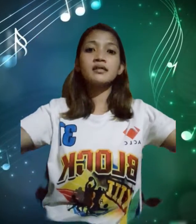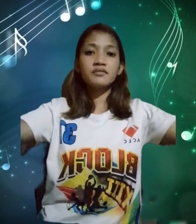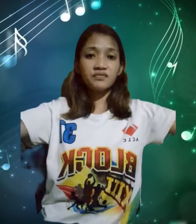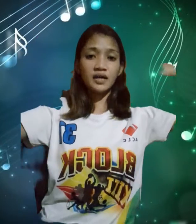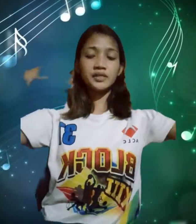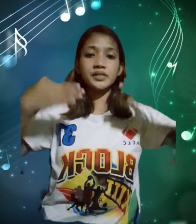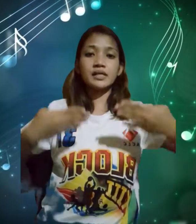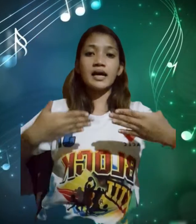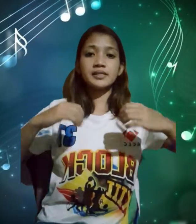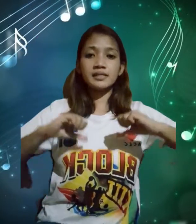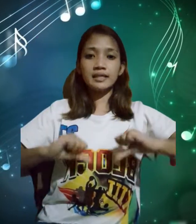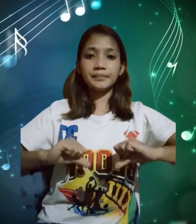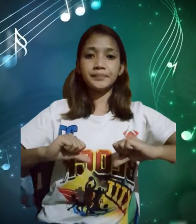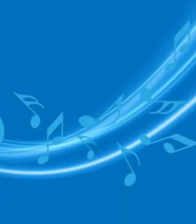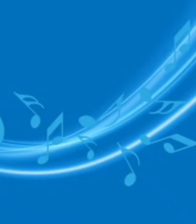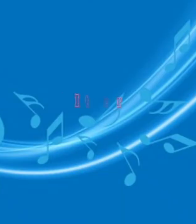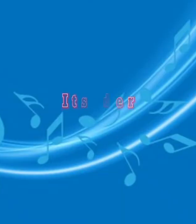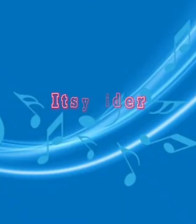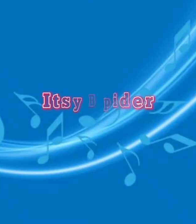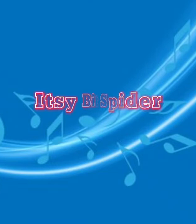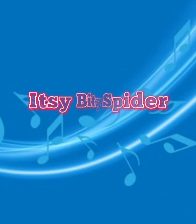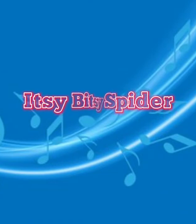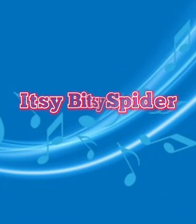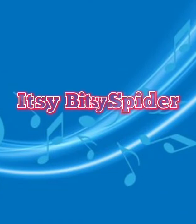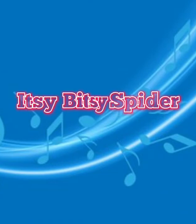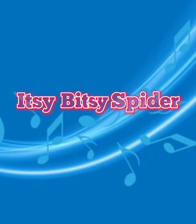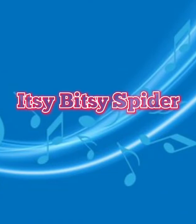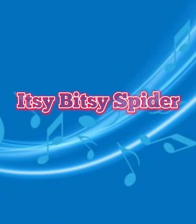haystack, fast asleep.